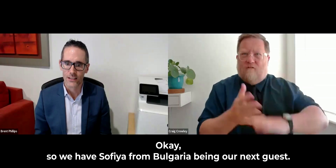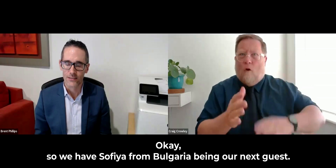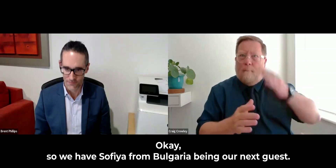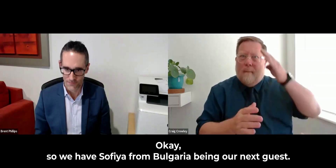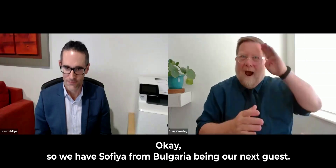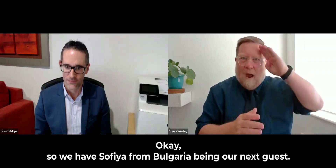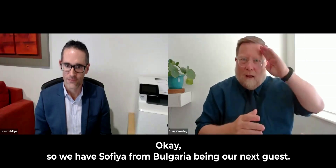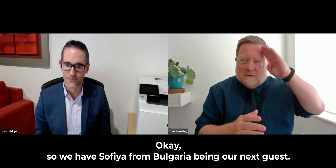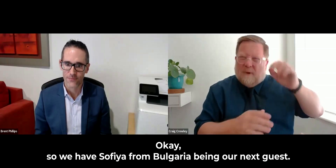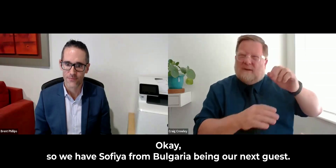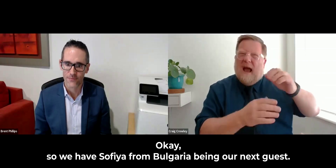Sophia